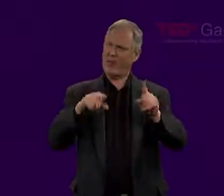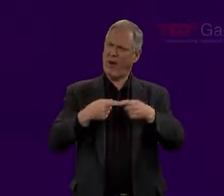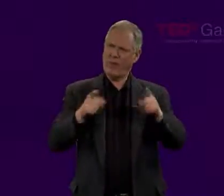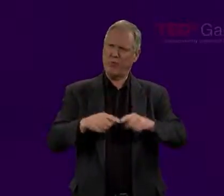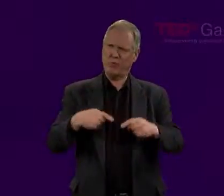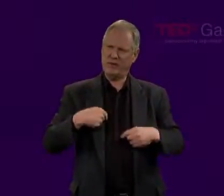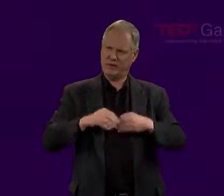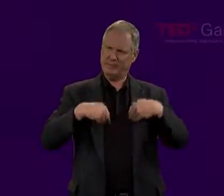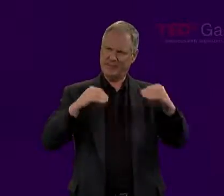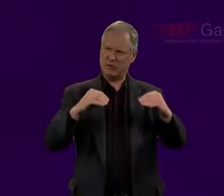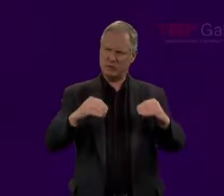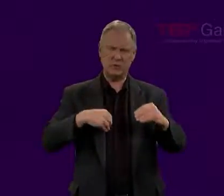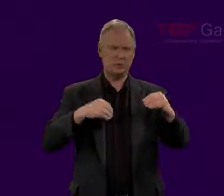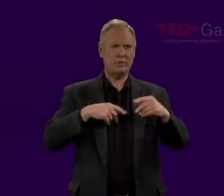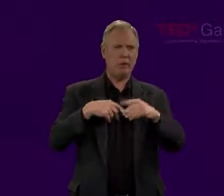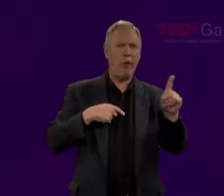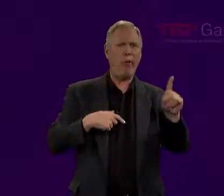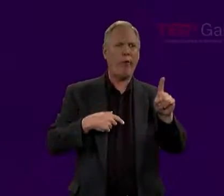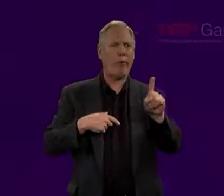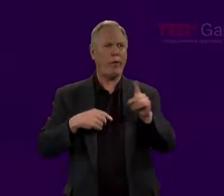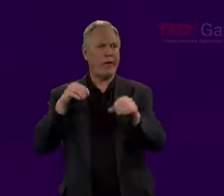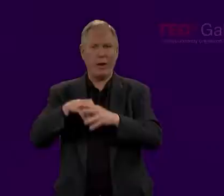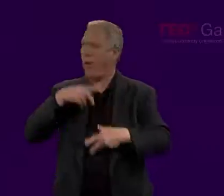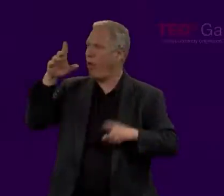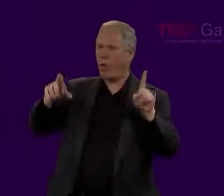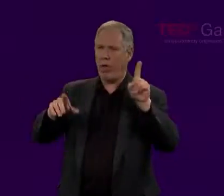is so that we won't have to go back and forth.